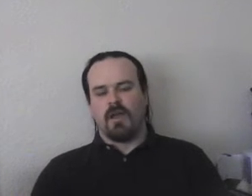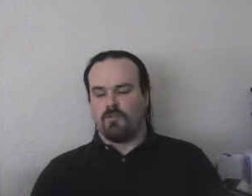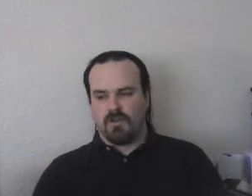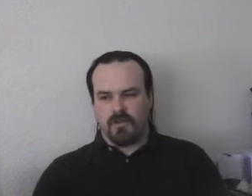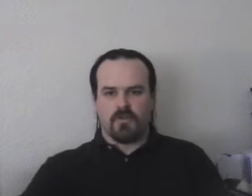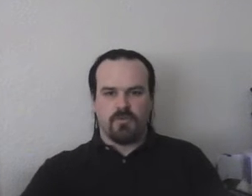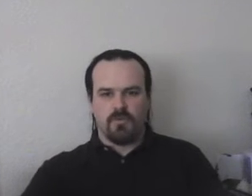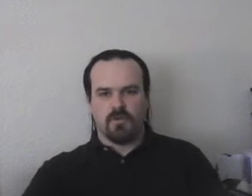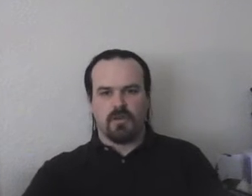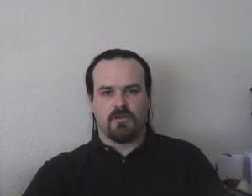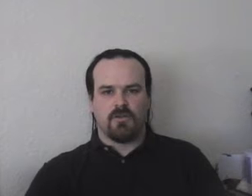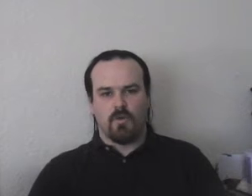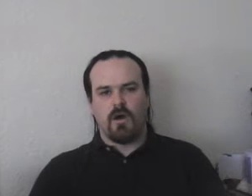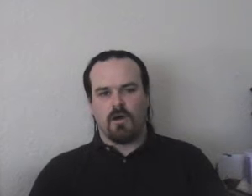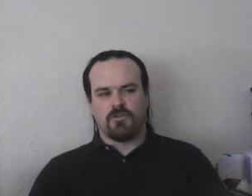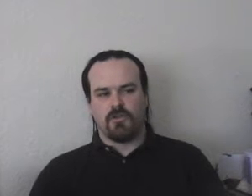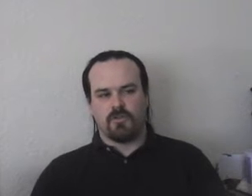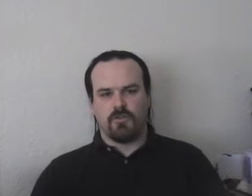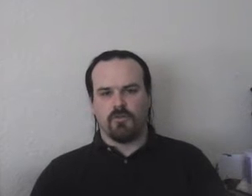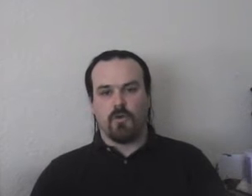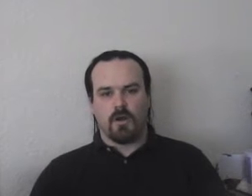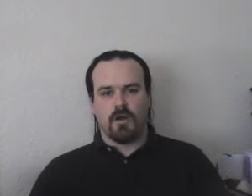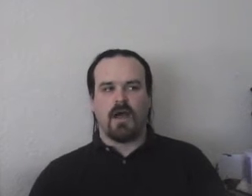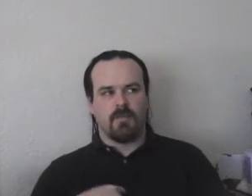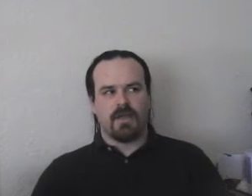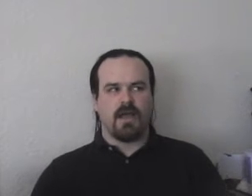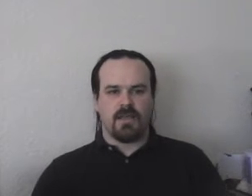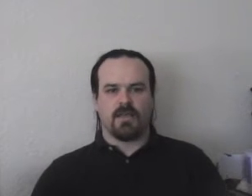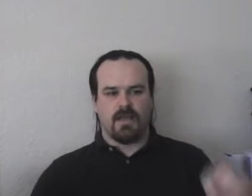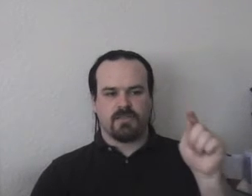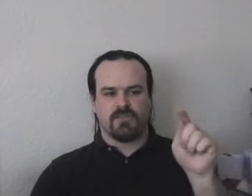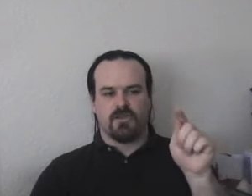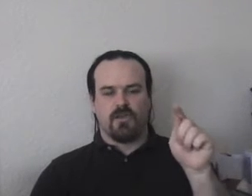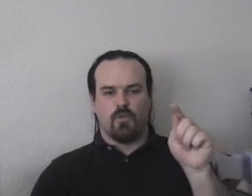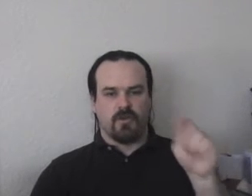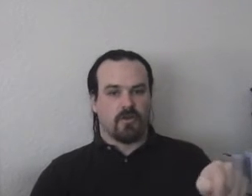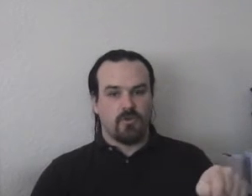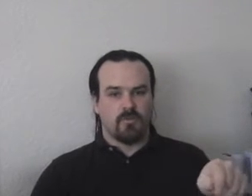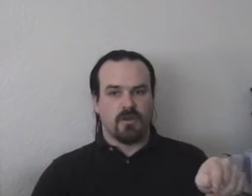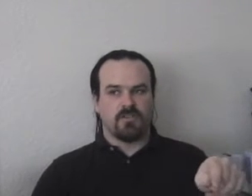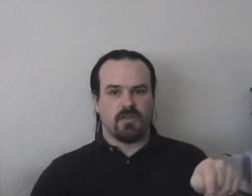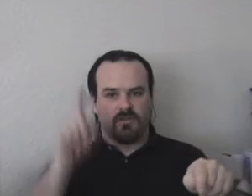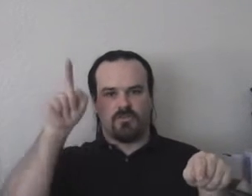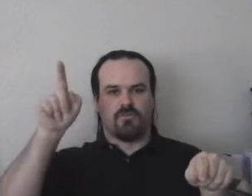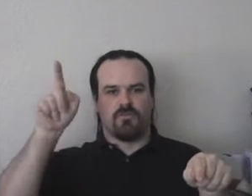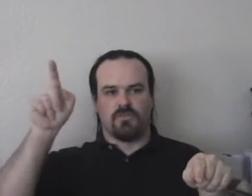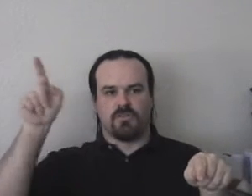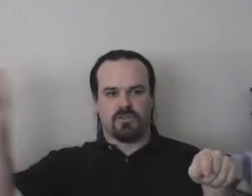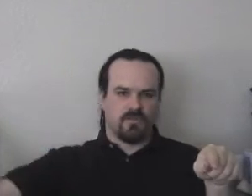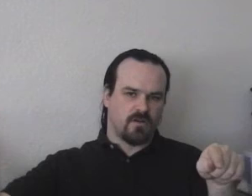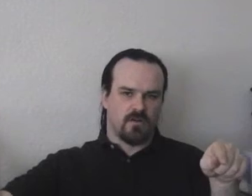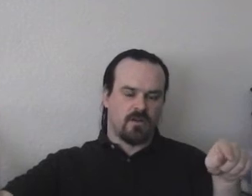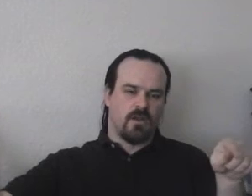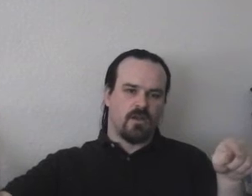you plug your computer into the wall so that you can do your work, I'm the guy that connects where your computer plugs in to the server